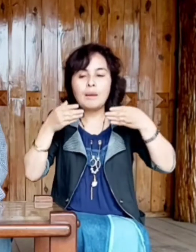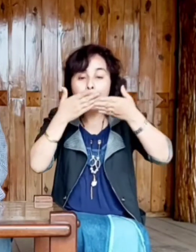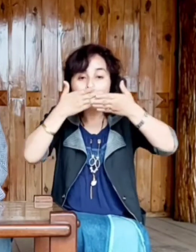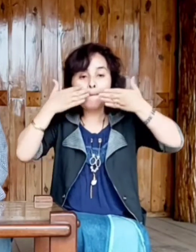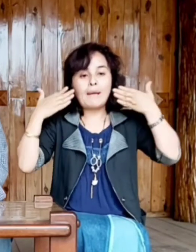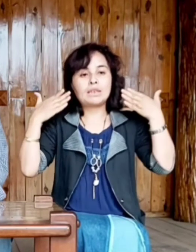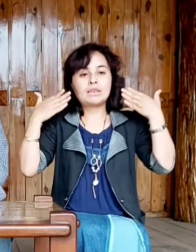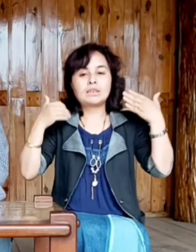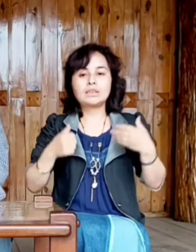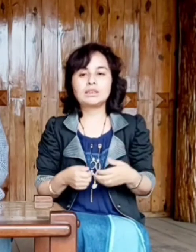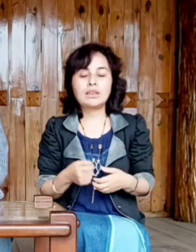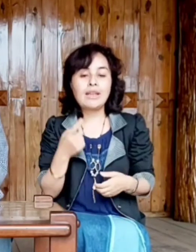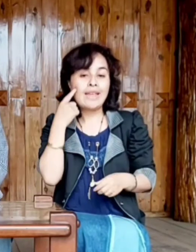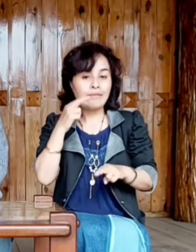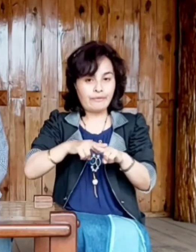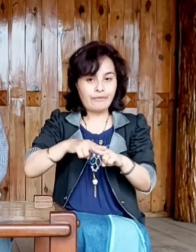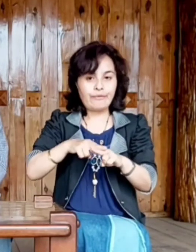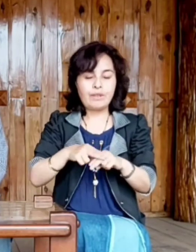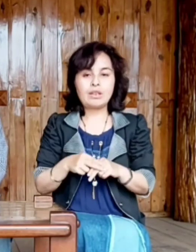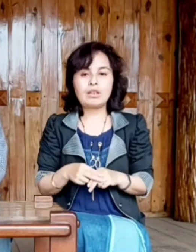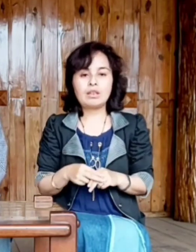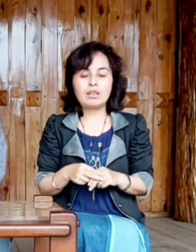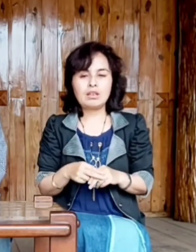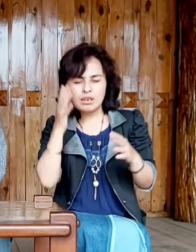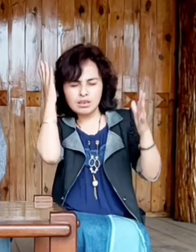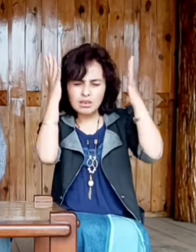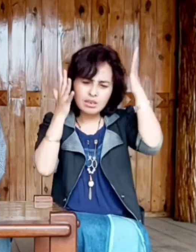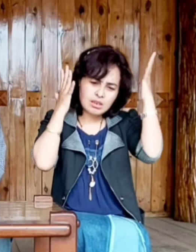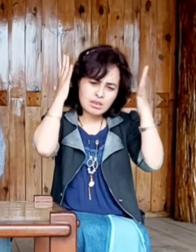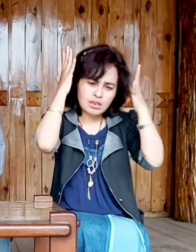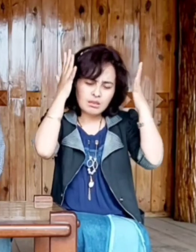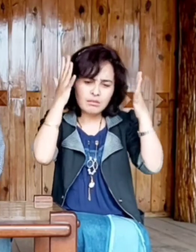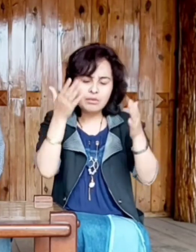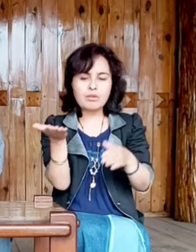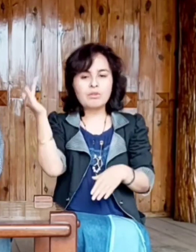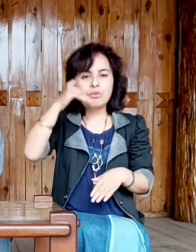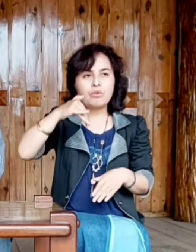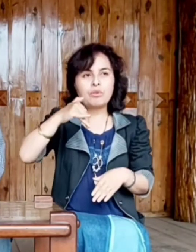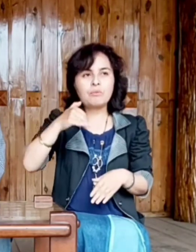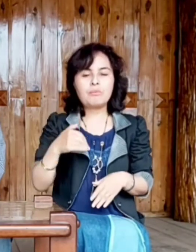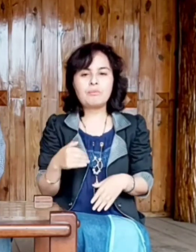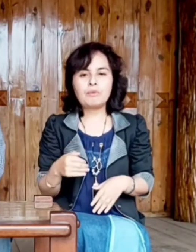mask if suffering from